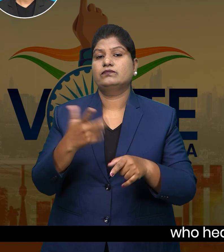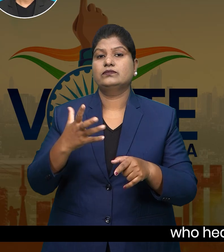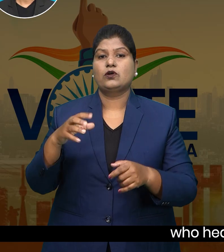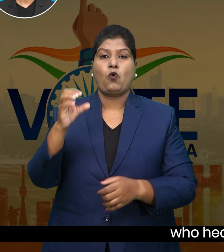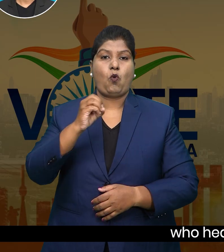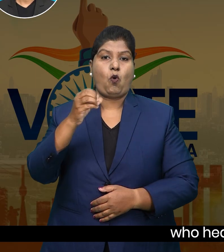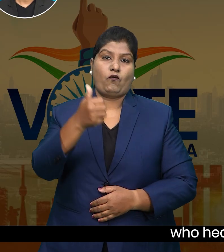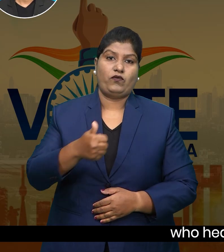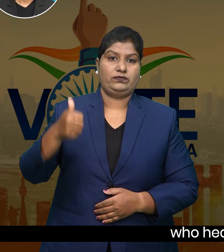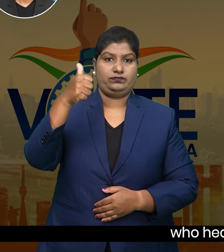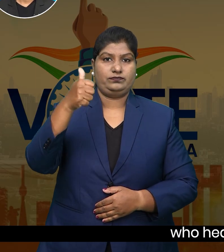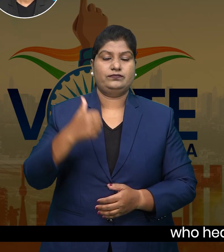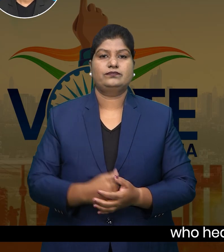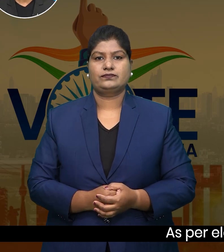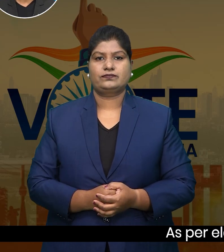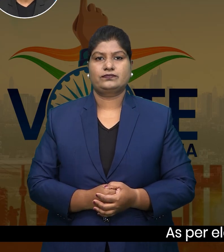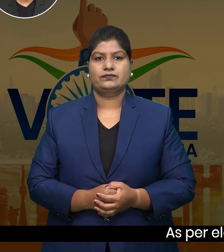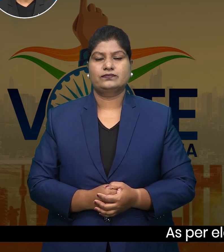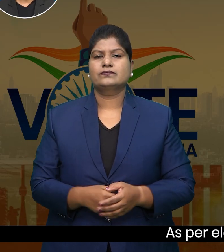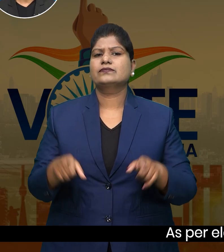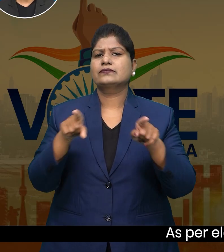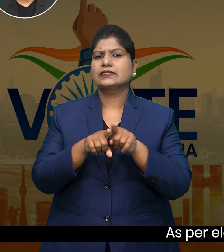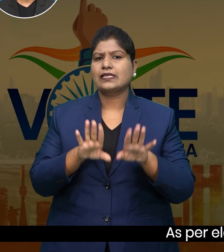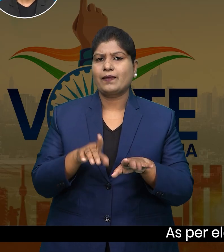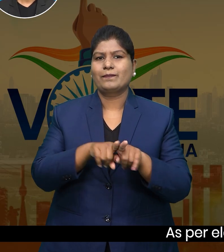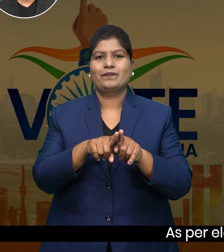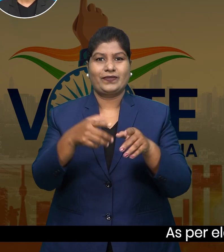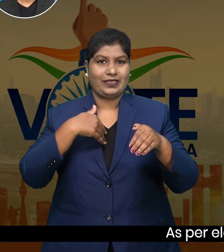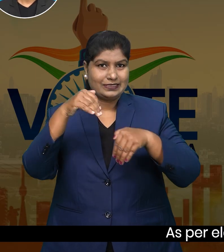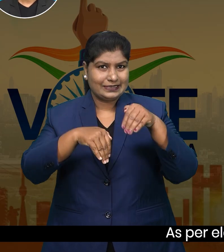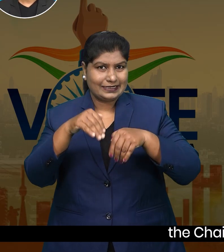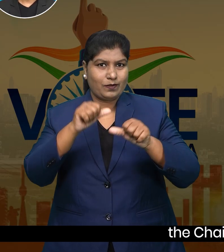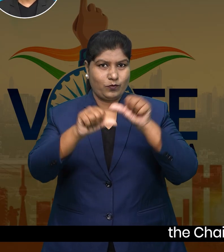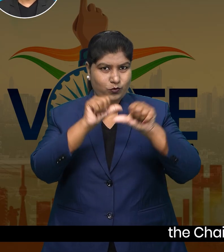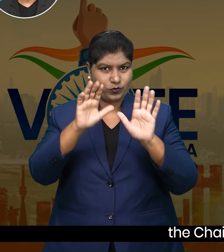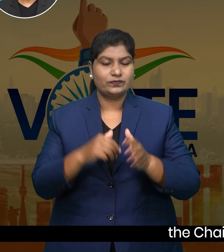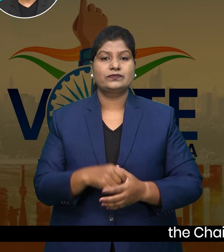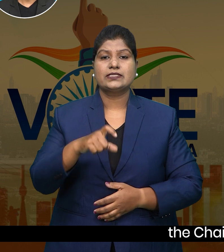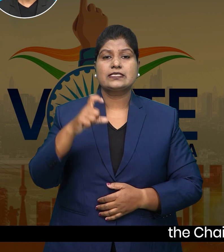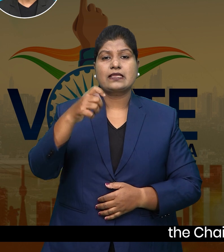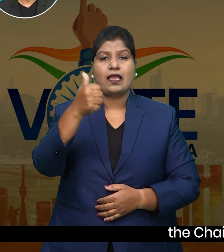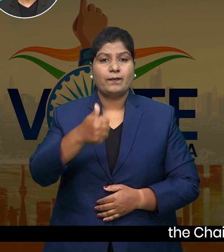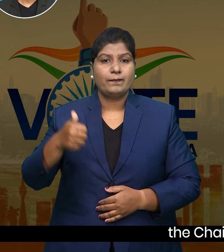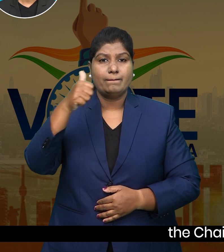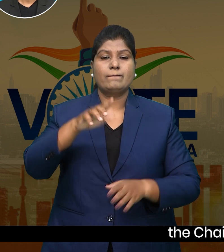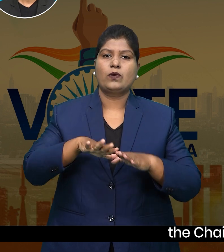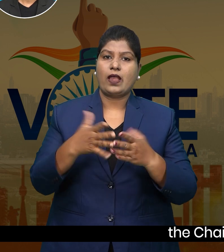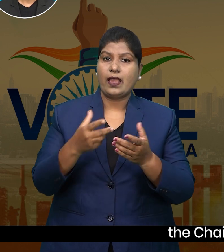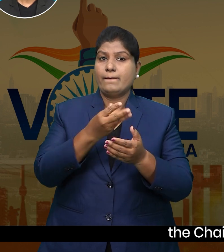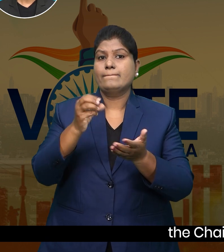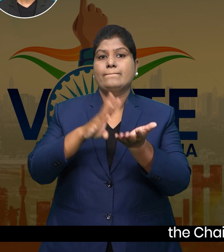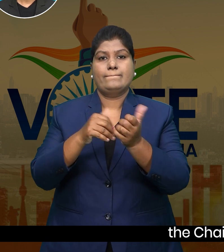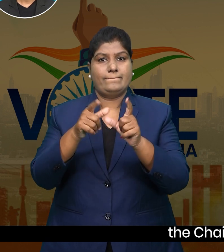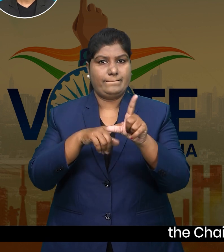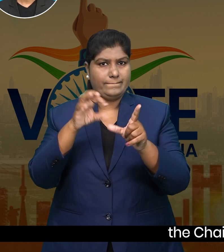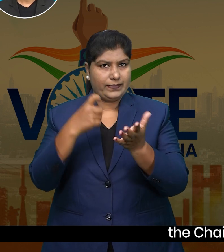As per election procedure, The chairman and mayor